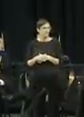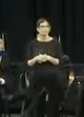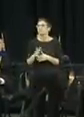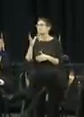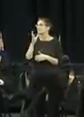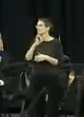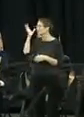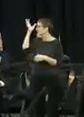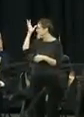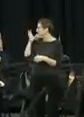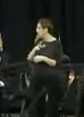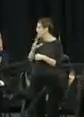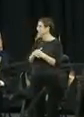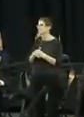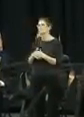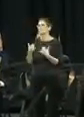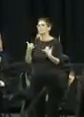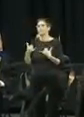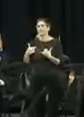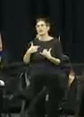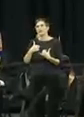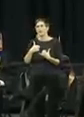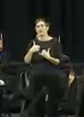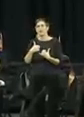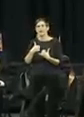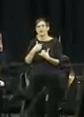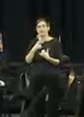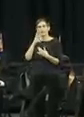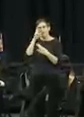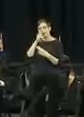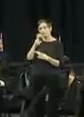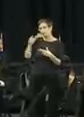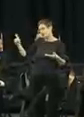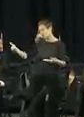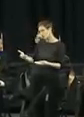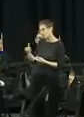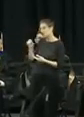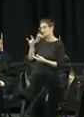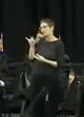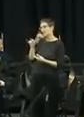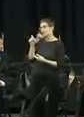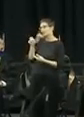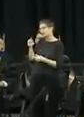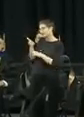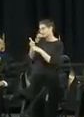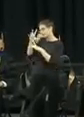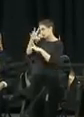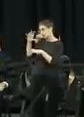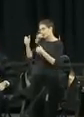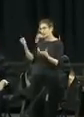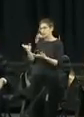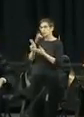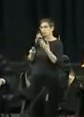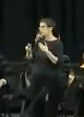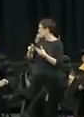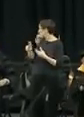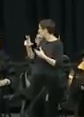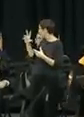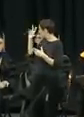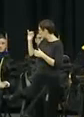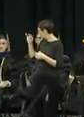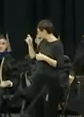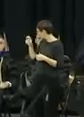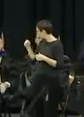Ladies and gentlemen, it is now my privilege to introduce Sally Mason, who's the president of the university. President Mason.